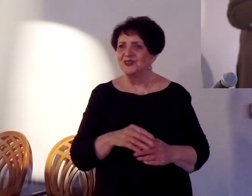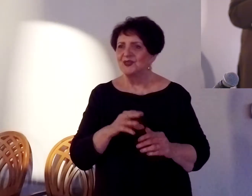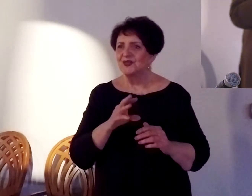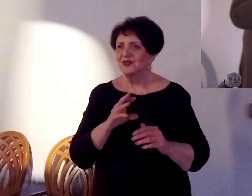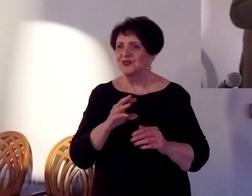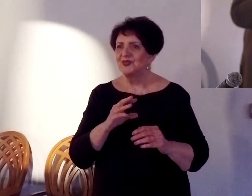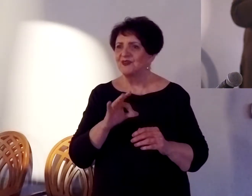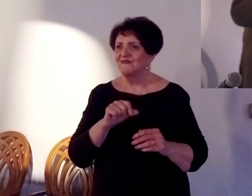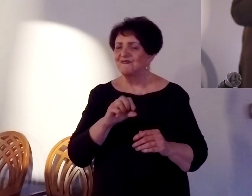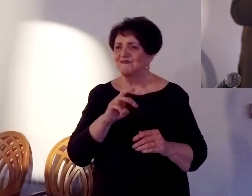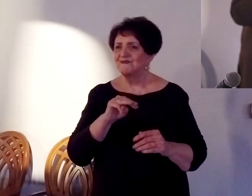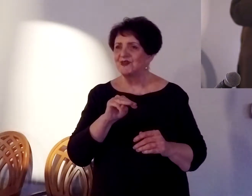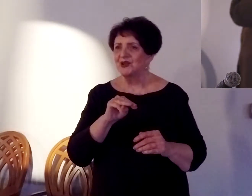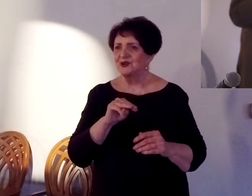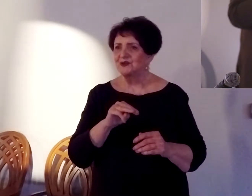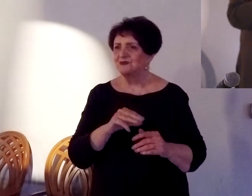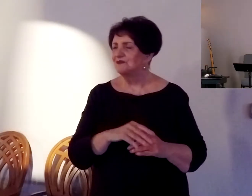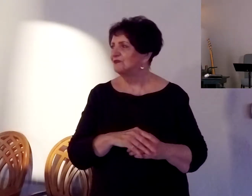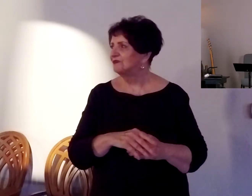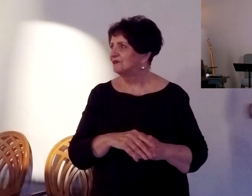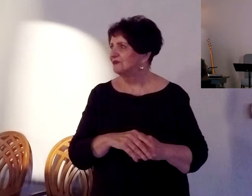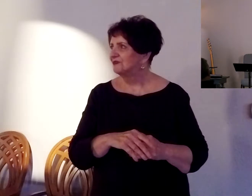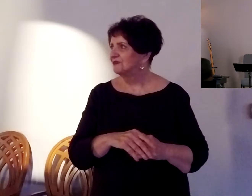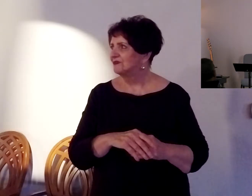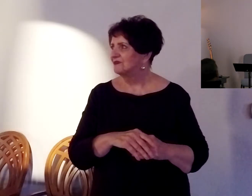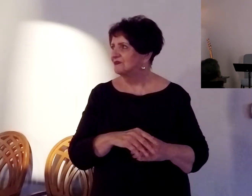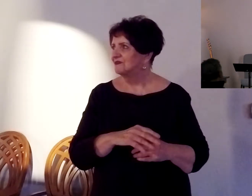it's important to me to understand this. Absolutely.